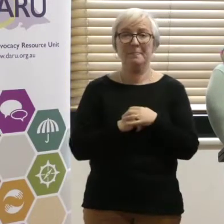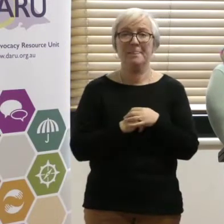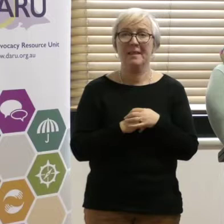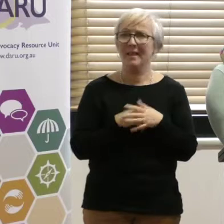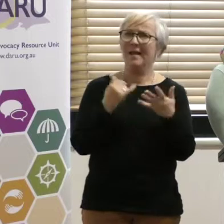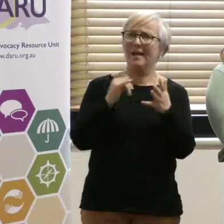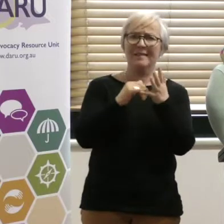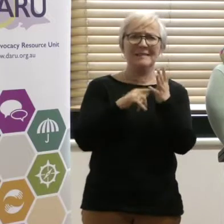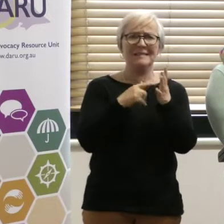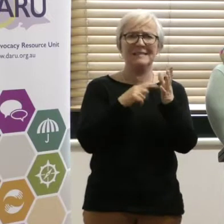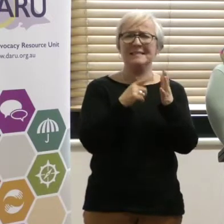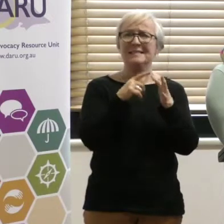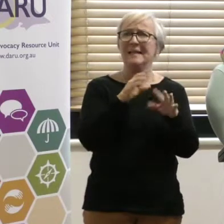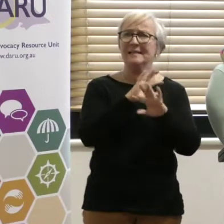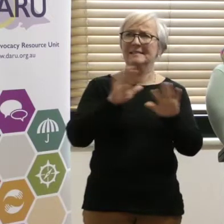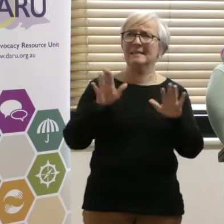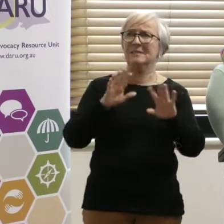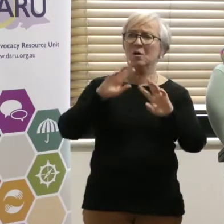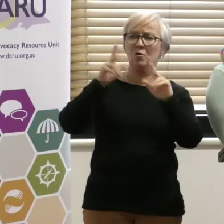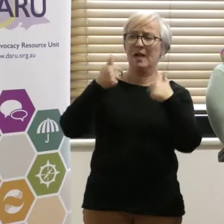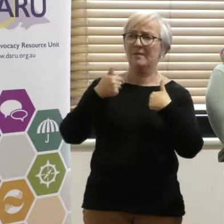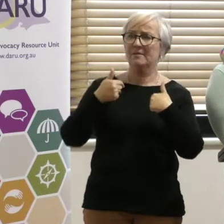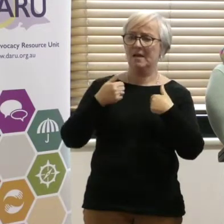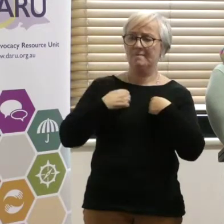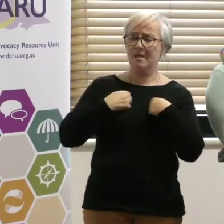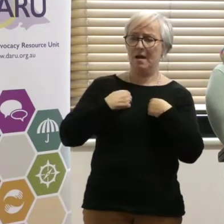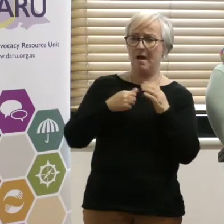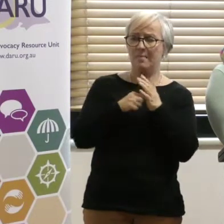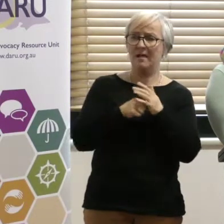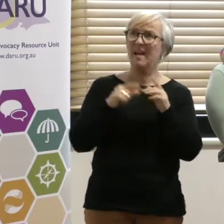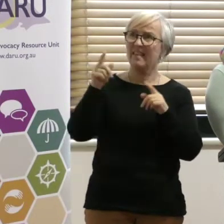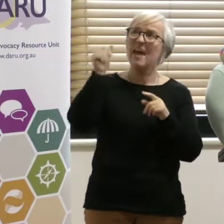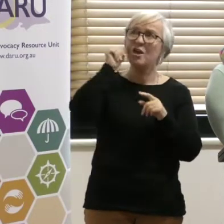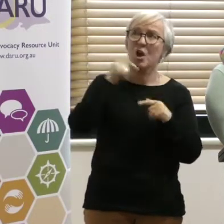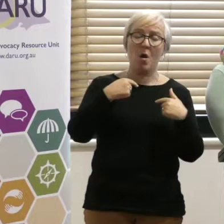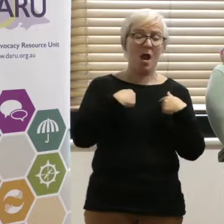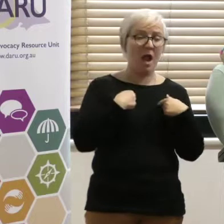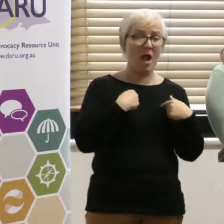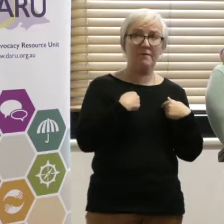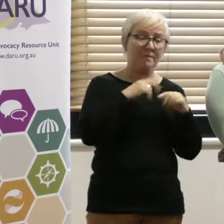it look after David's? And they admitted that I've been looking after his money properly. I've since changed